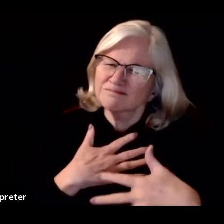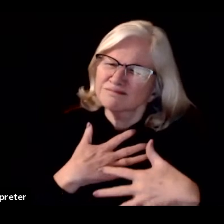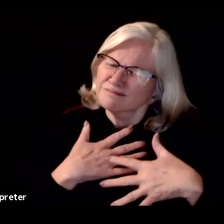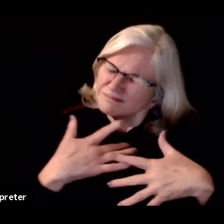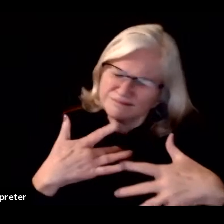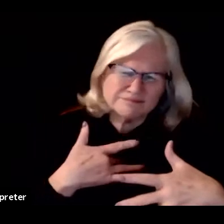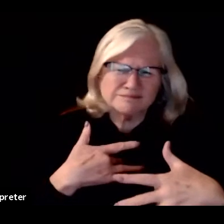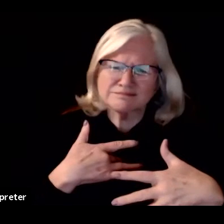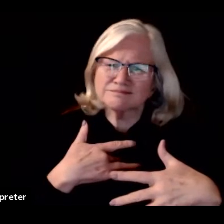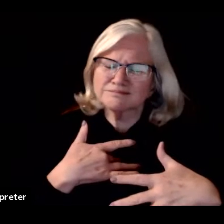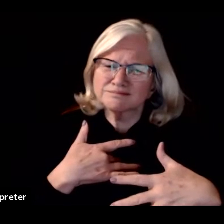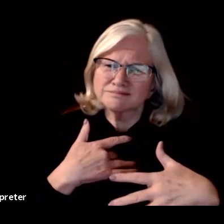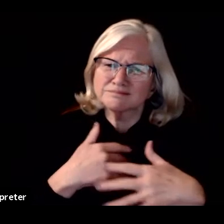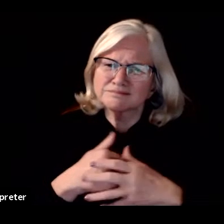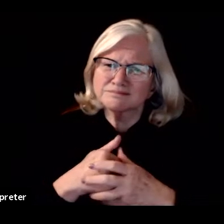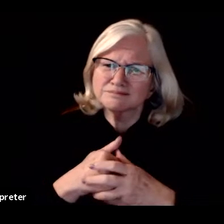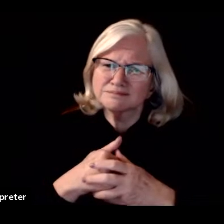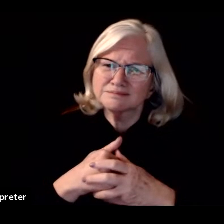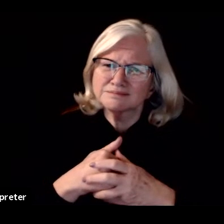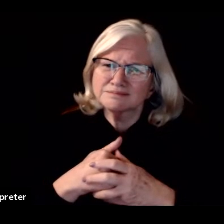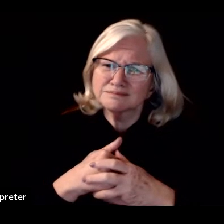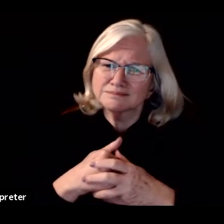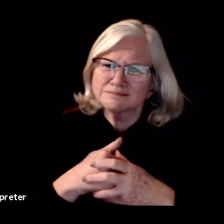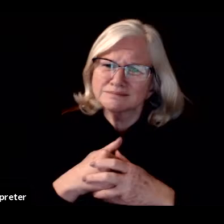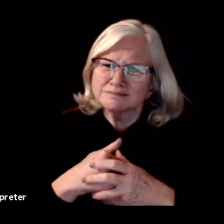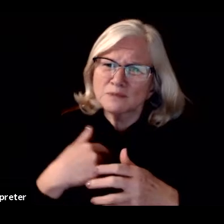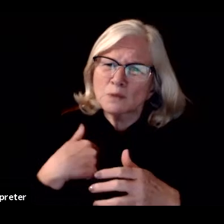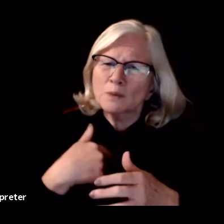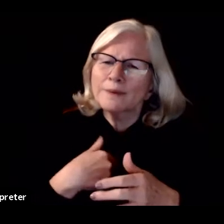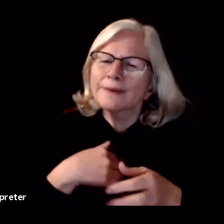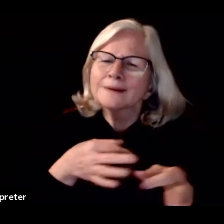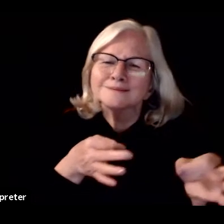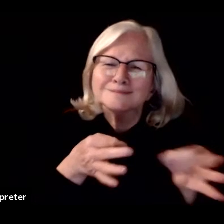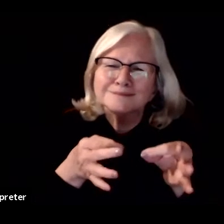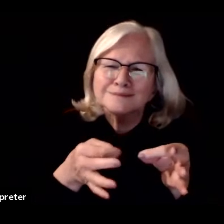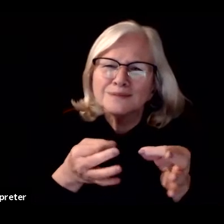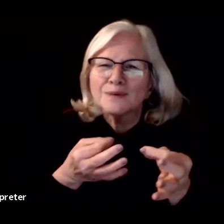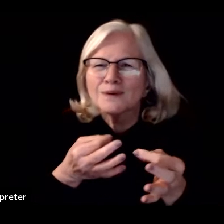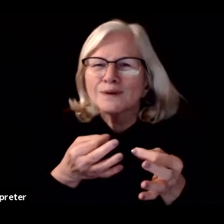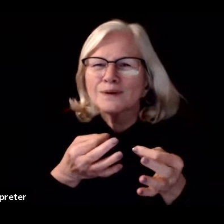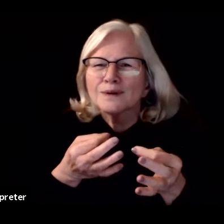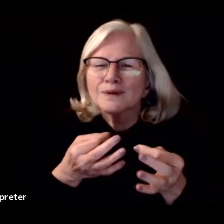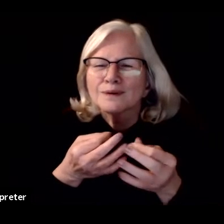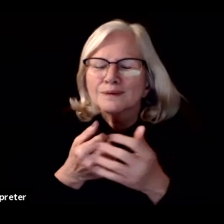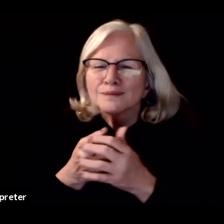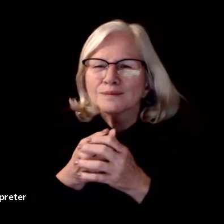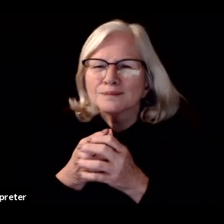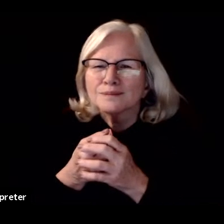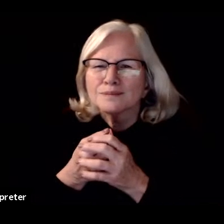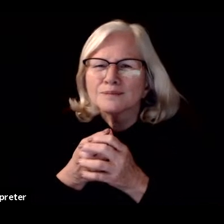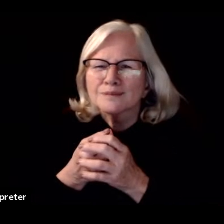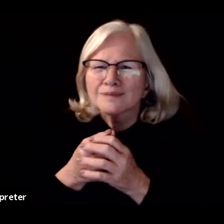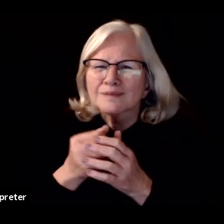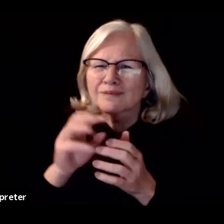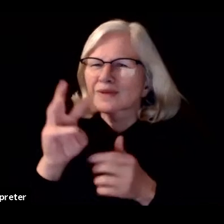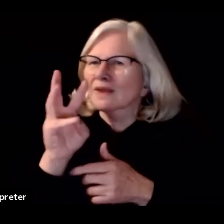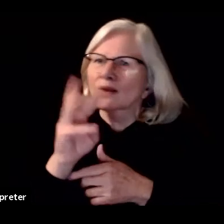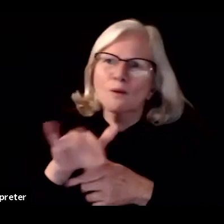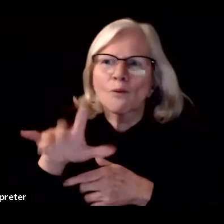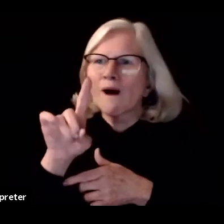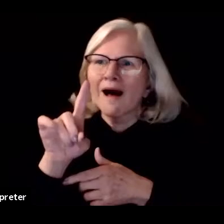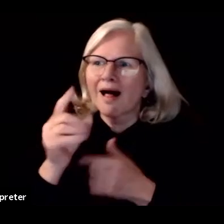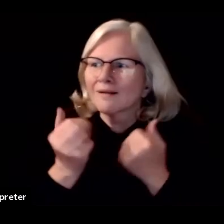talk about COVID. Many public health leaders have used that image that the wildfire will seek out and find any wood